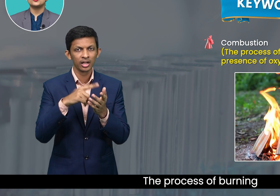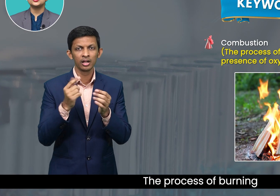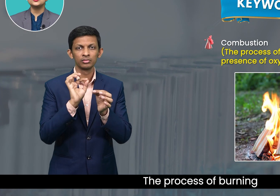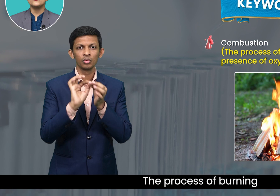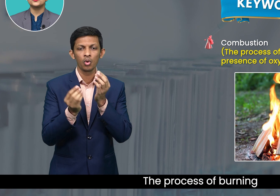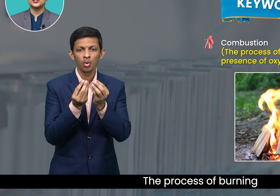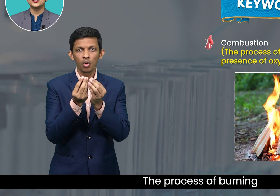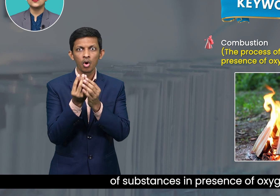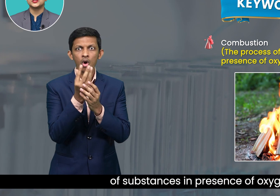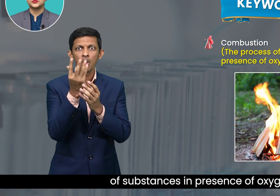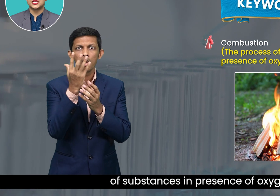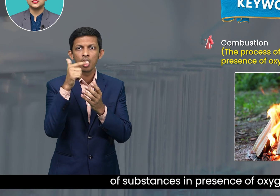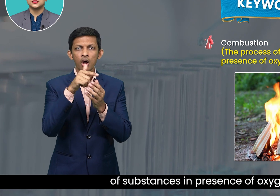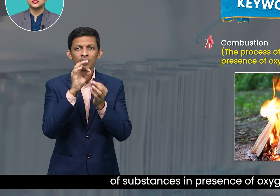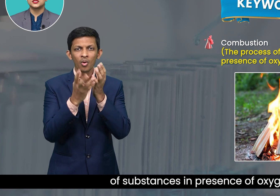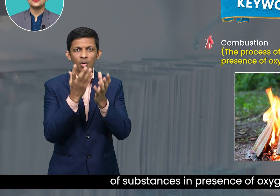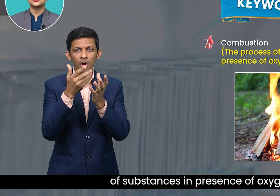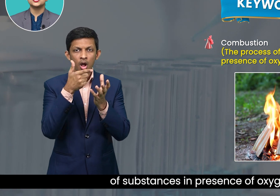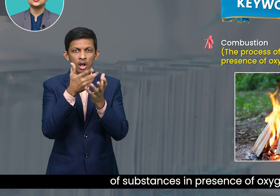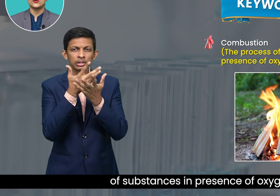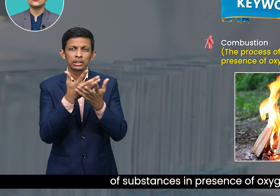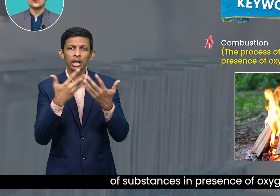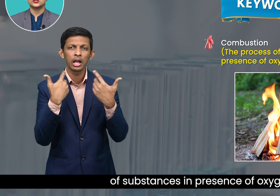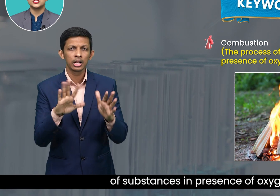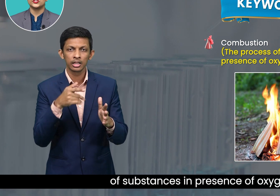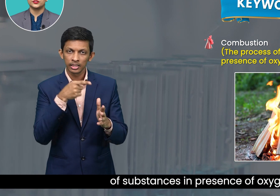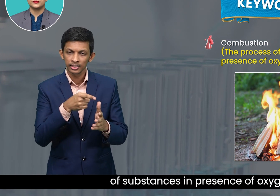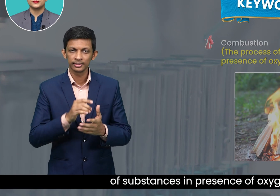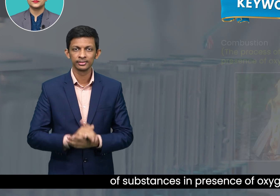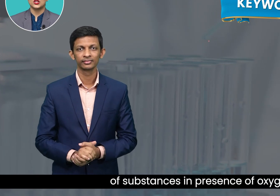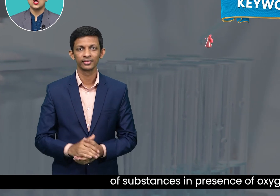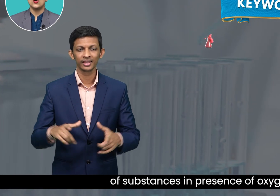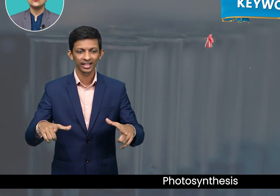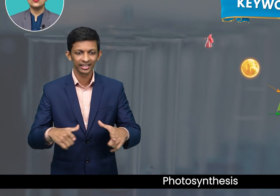The process of burning of substances in presence of oxygen.